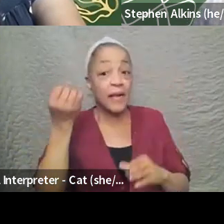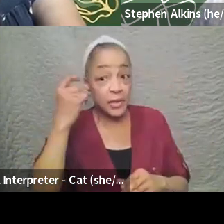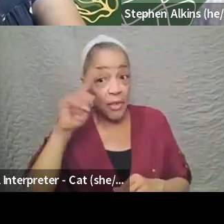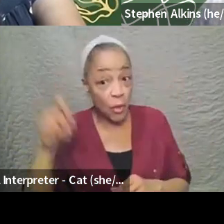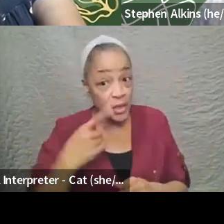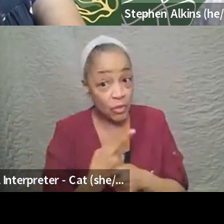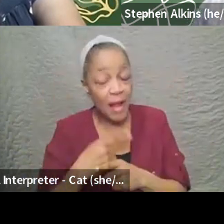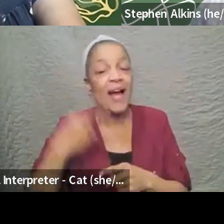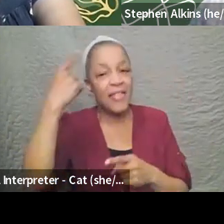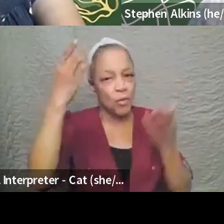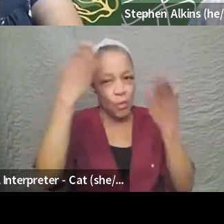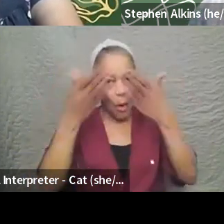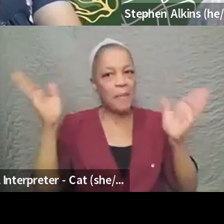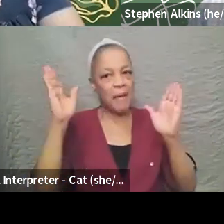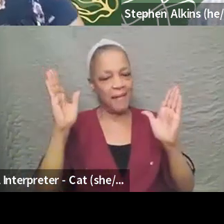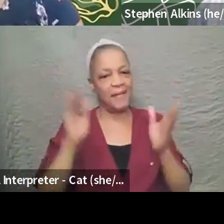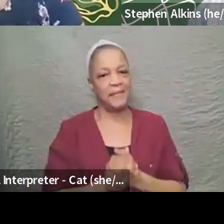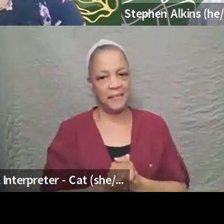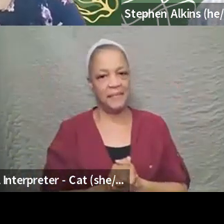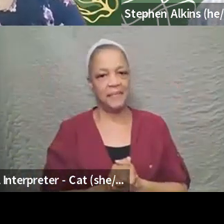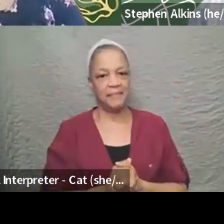question correctly.